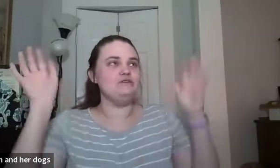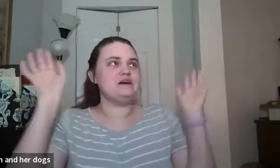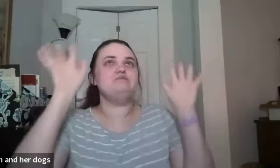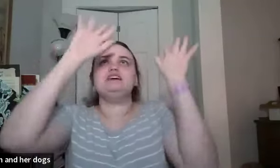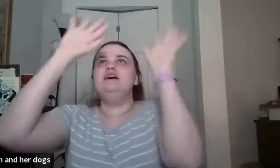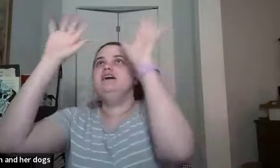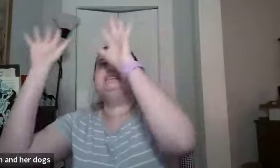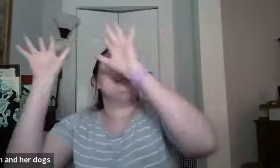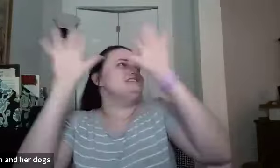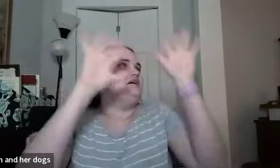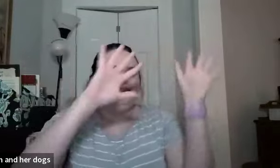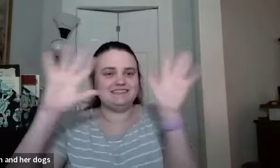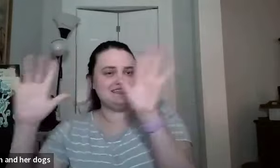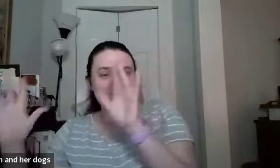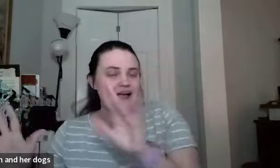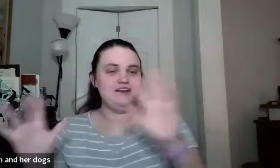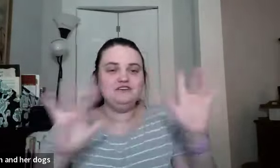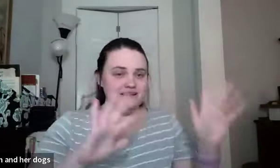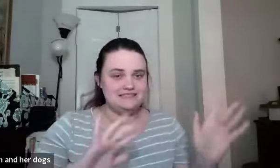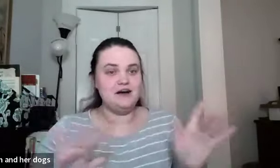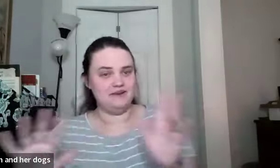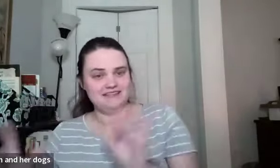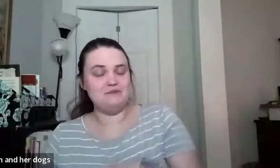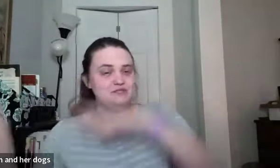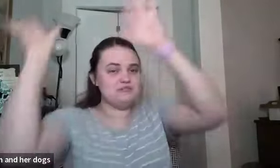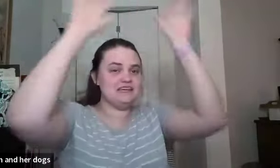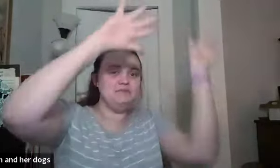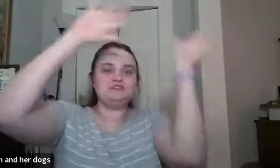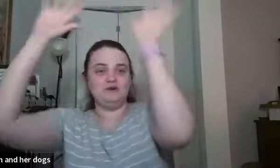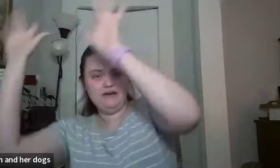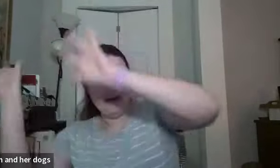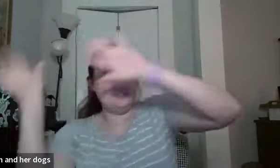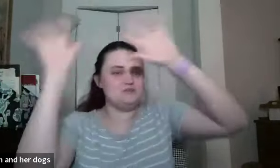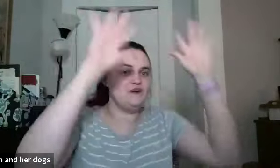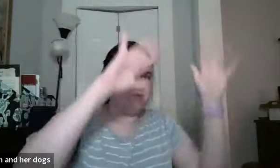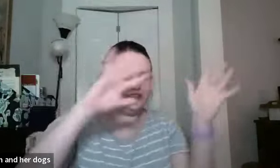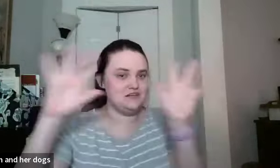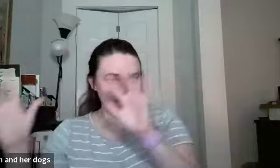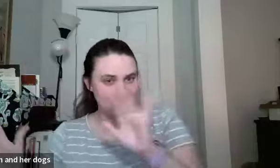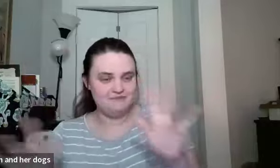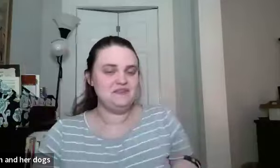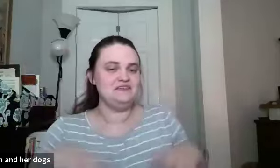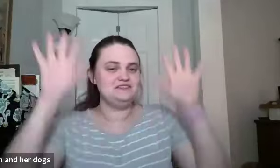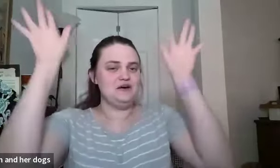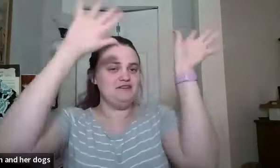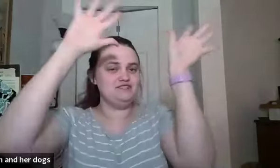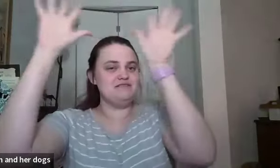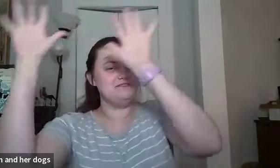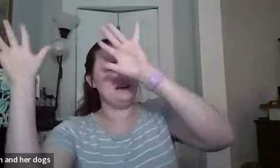whole time I'm just like, it's the snow, it's the snow. Like I could not stop, guys. I was almost like in a musical having so much fun with the snow like that. So I'll just never forget, every